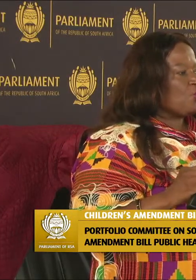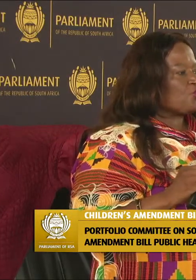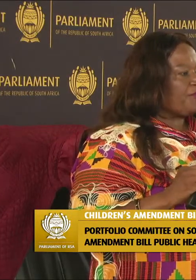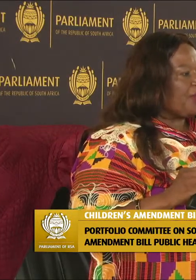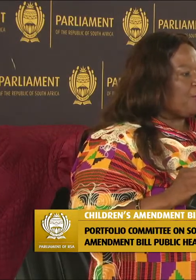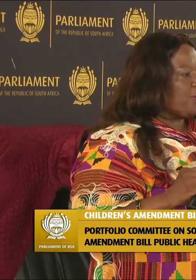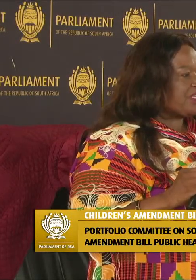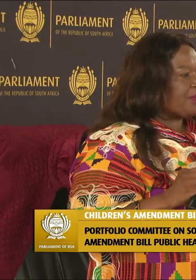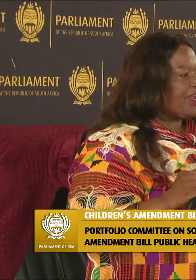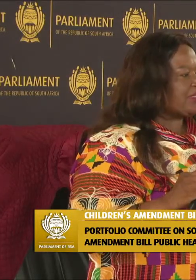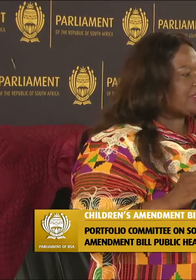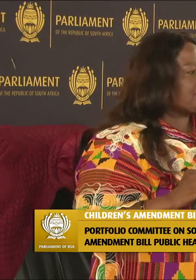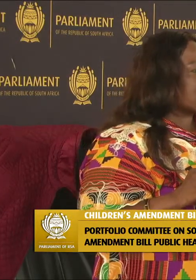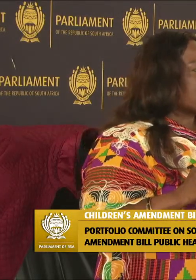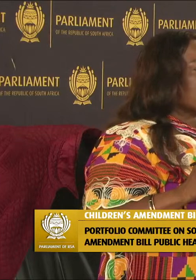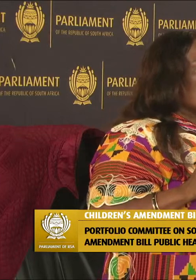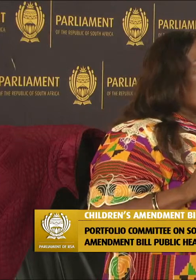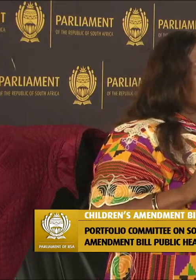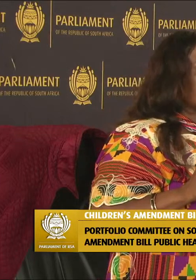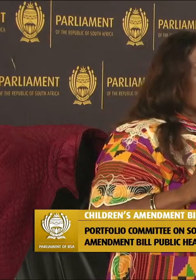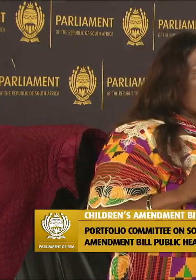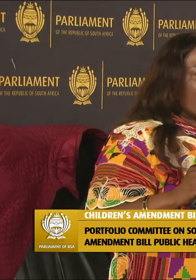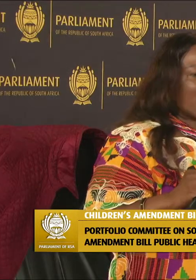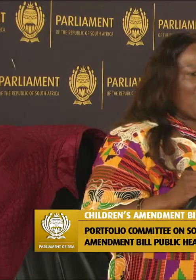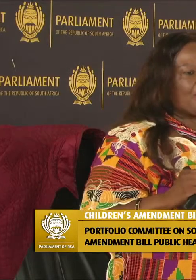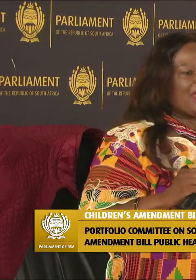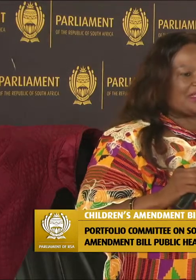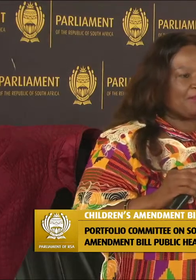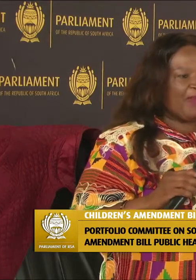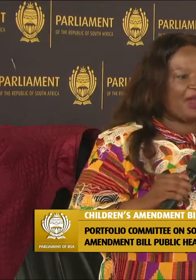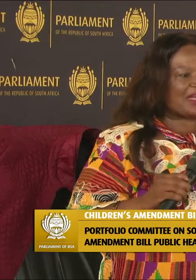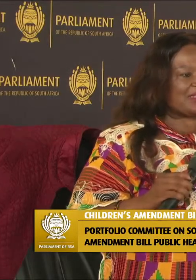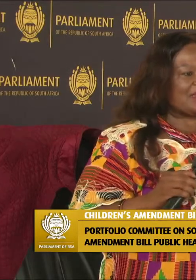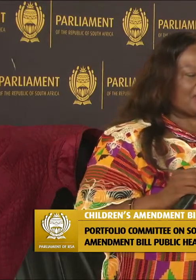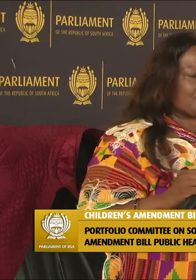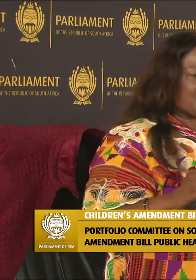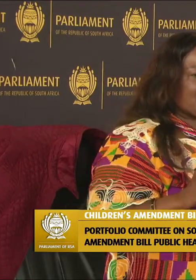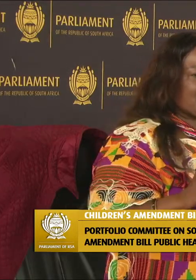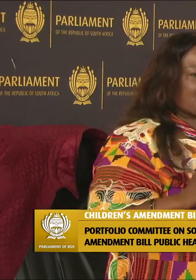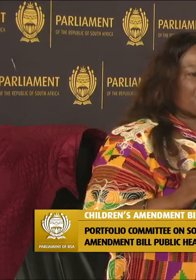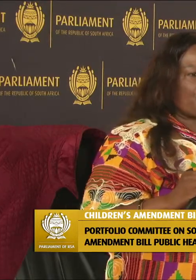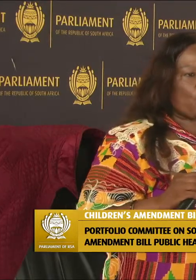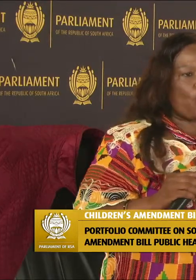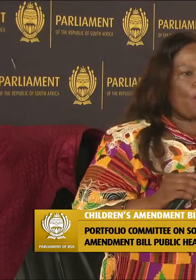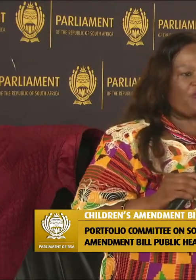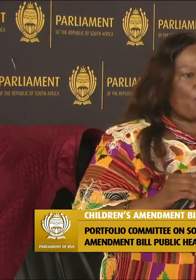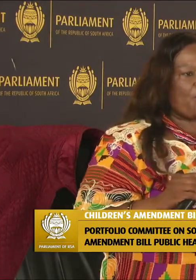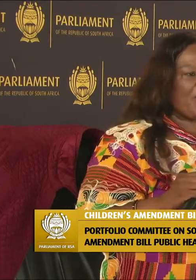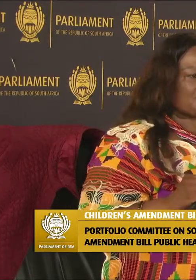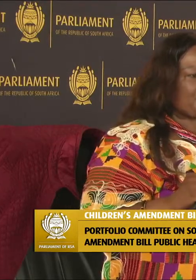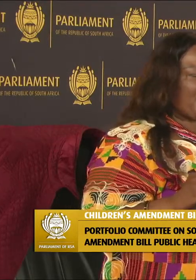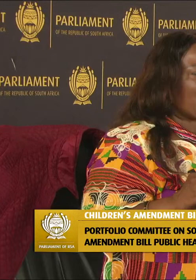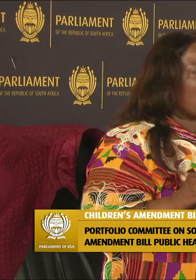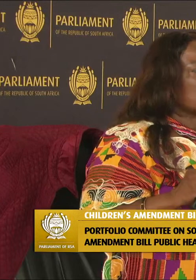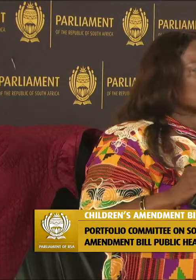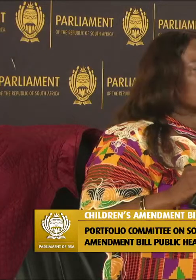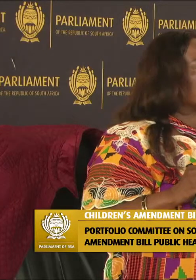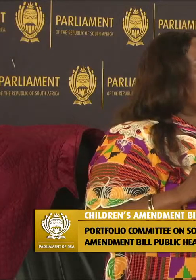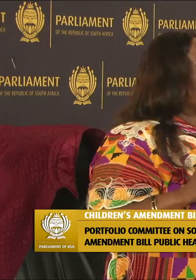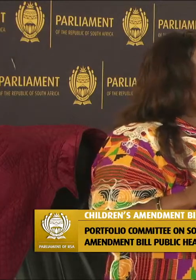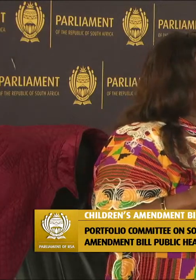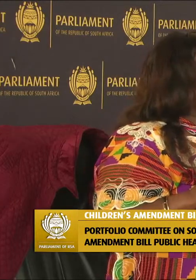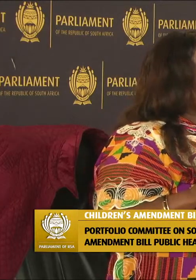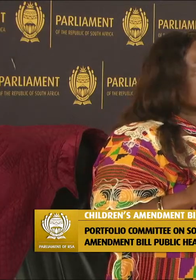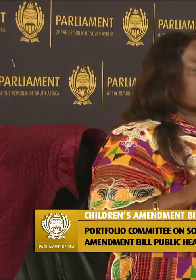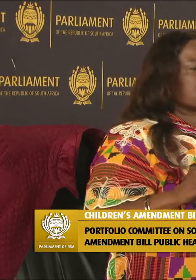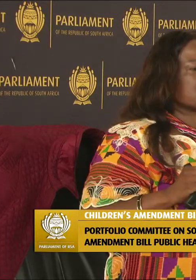in most of the municipalities, which ekumele uba besimele uba sine-representative from umasipala, so that